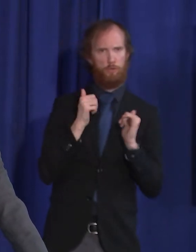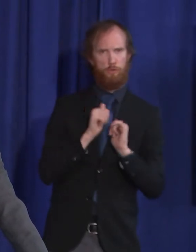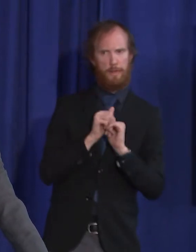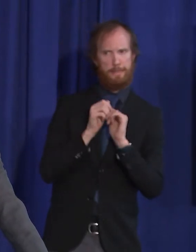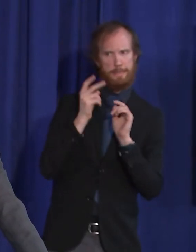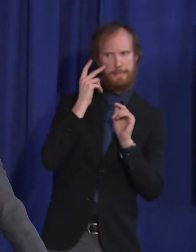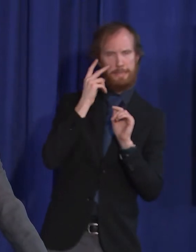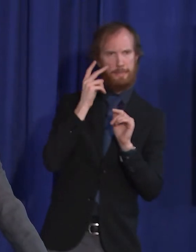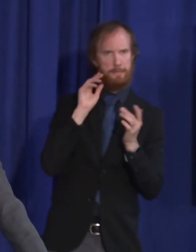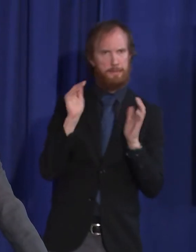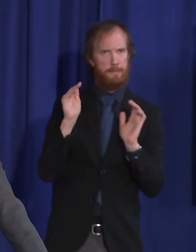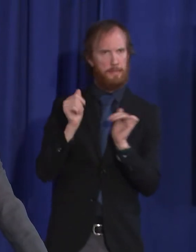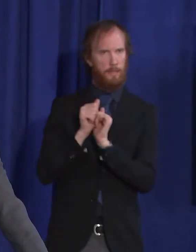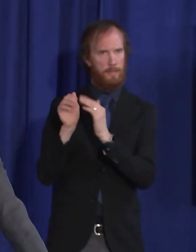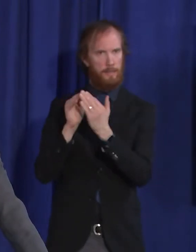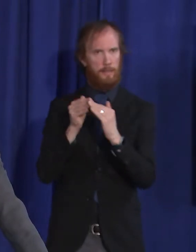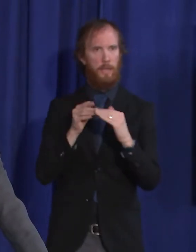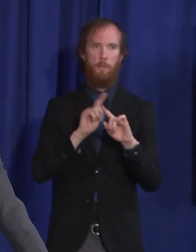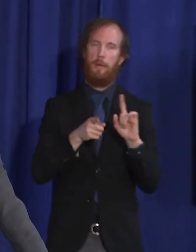rate.